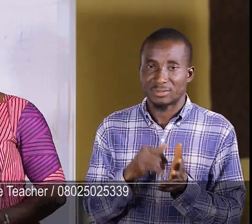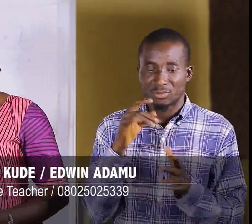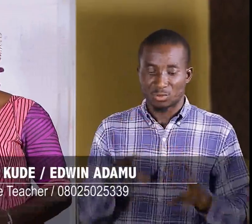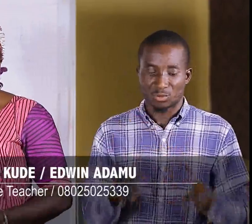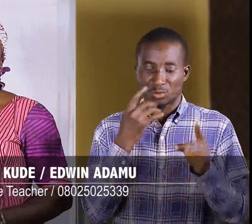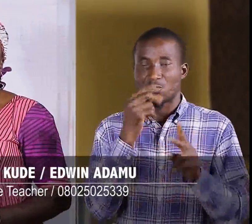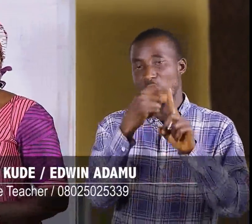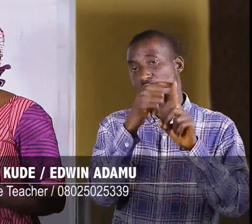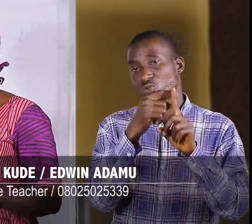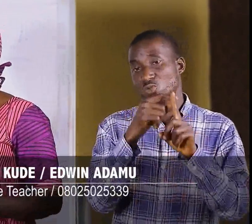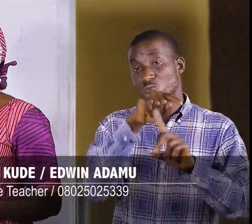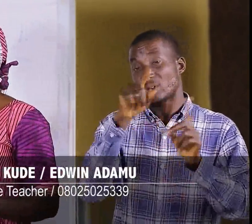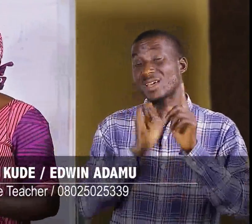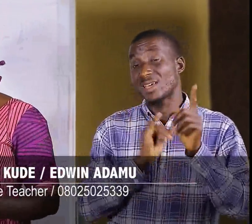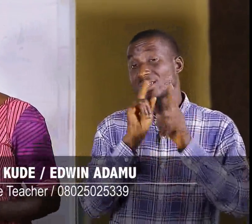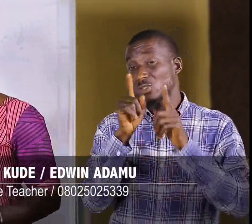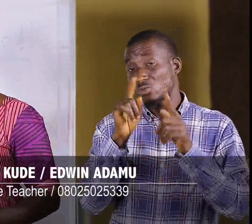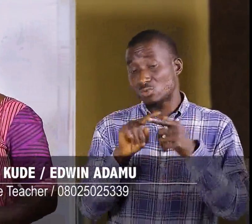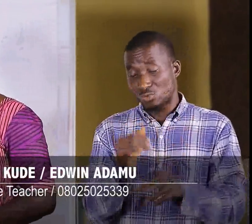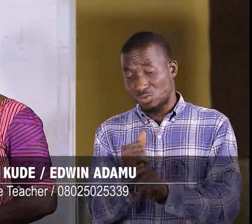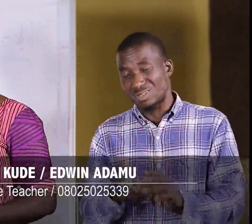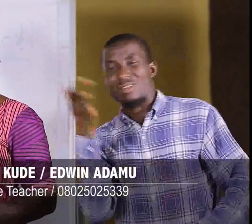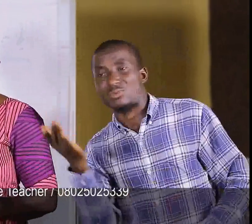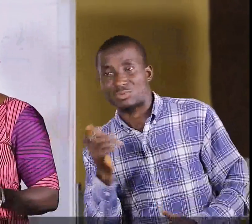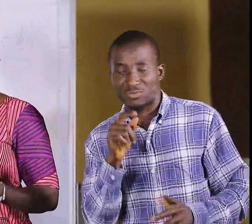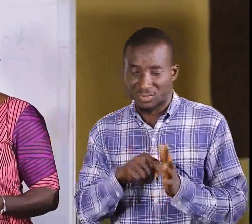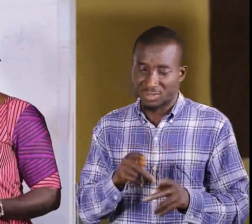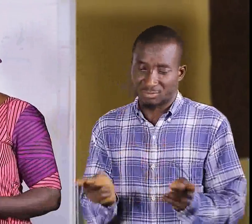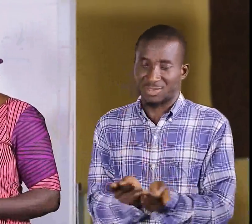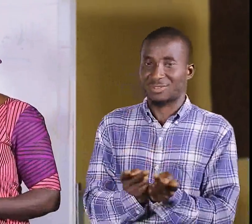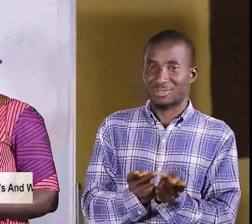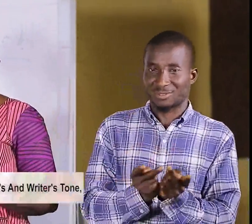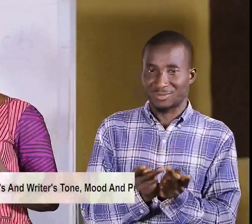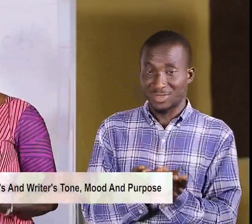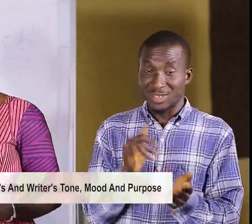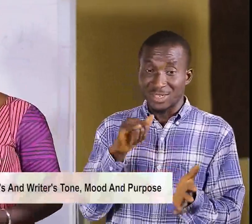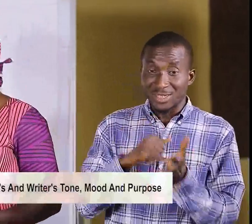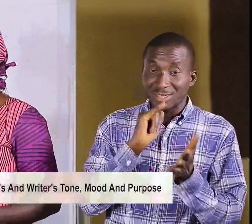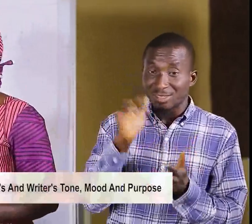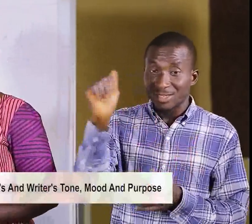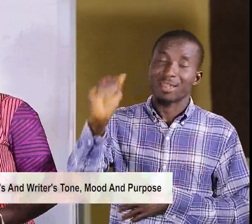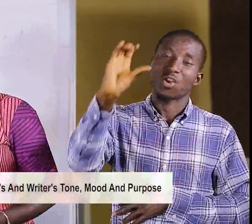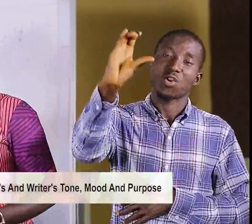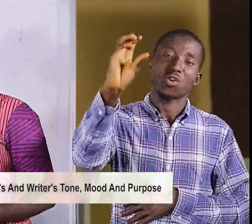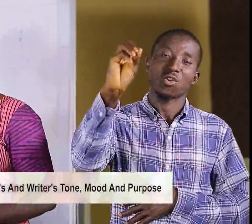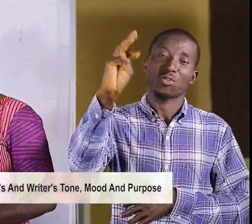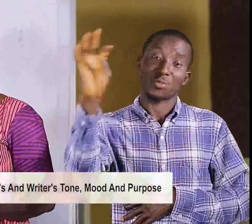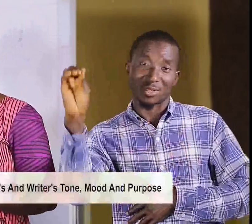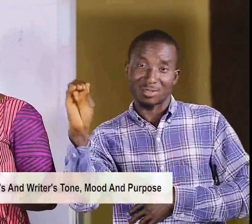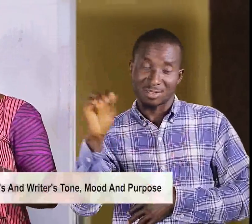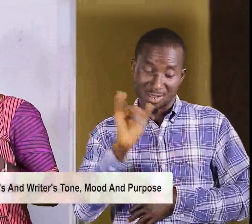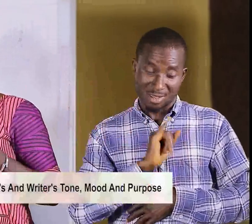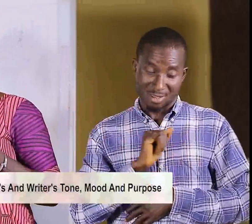of words. When I tell you to get out of this place, you sure know it's a command. I don't need you here, so I need you to get out of this